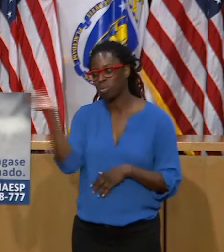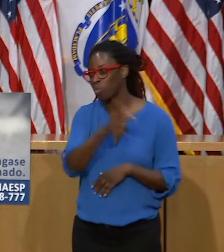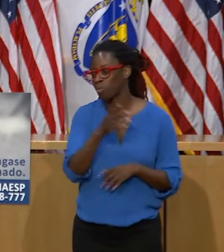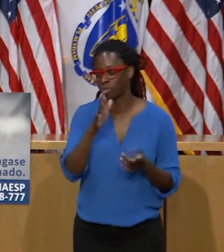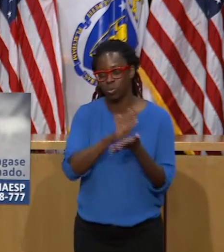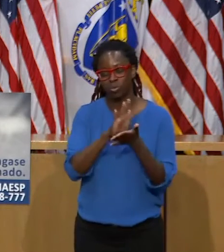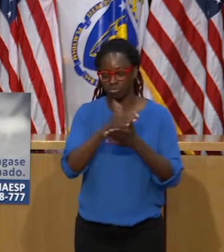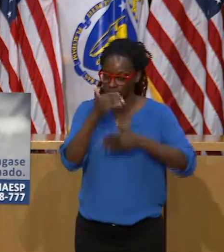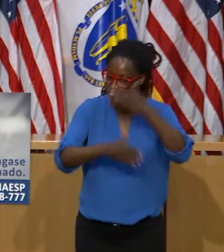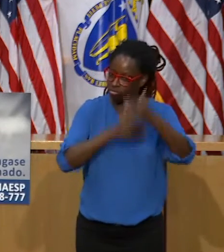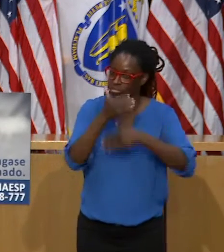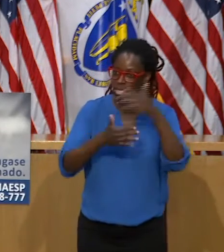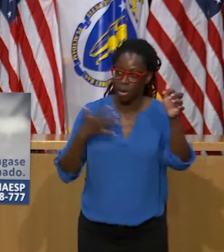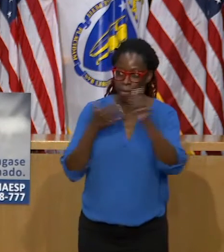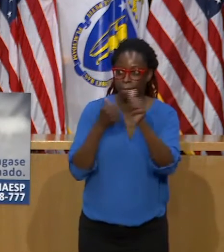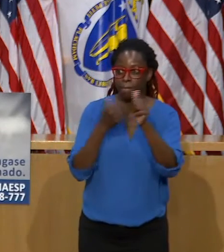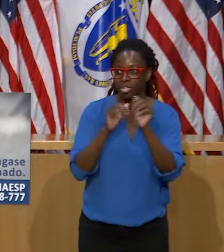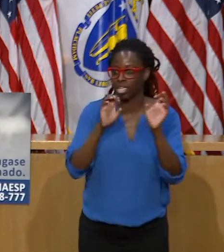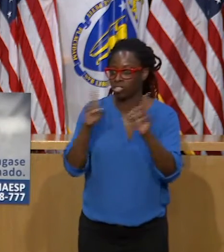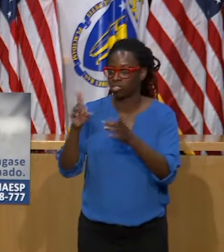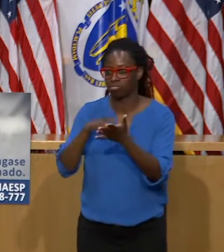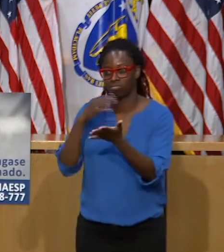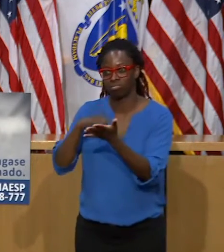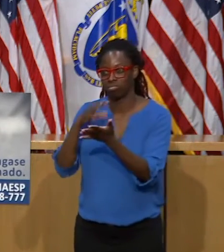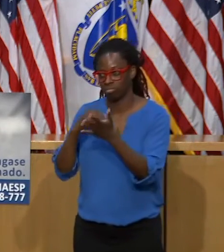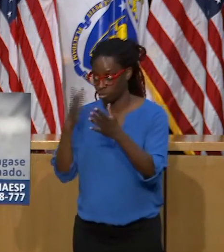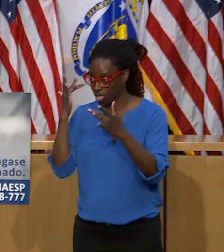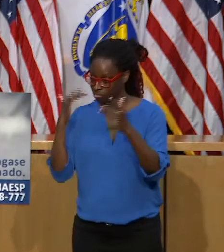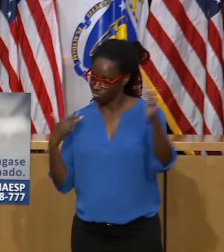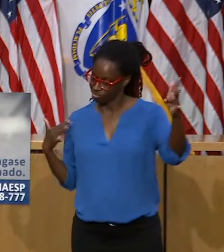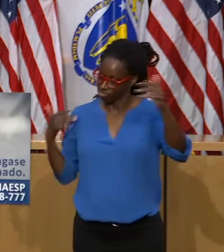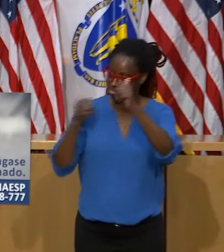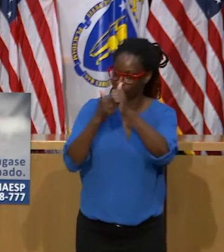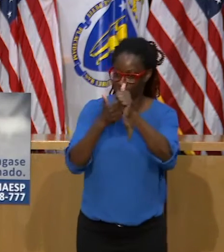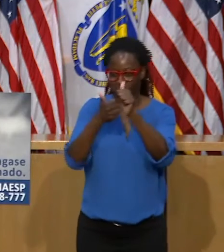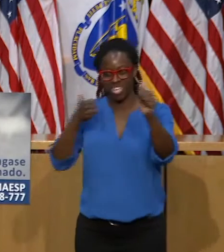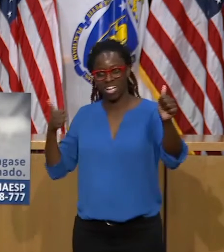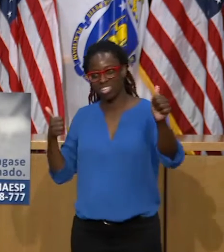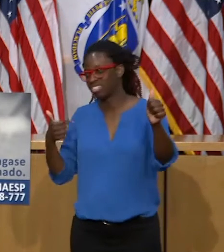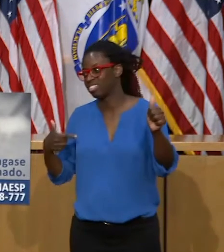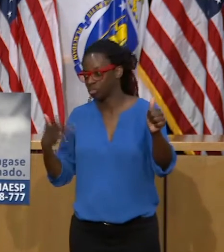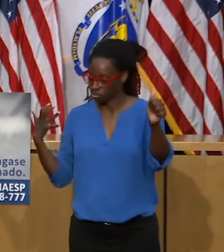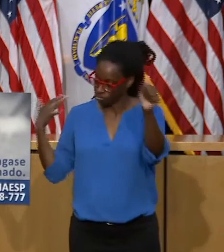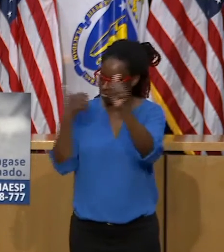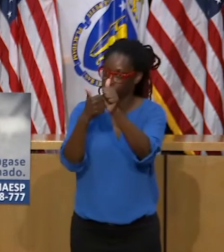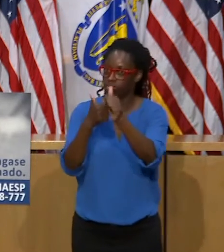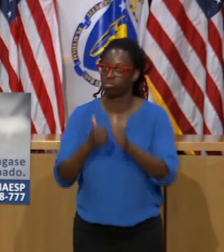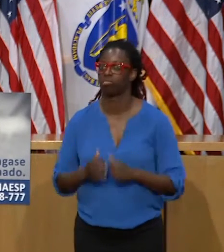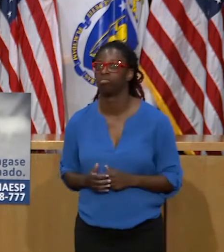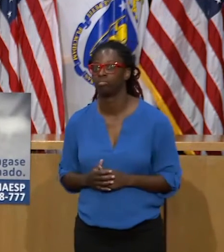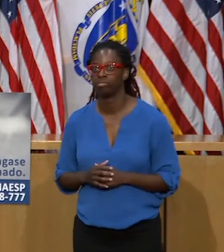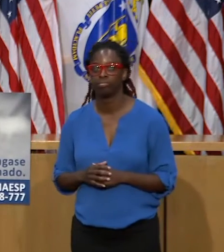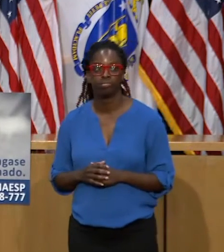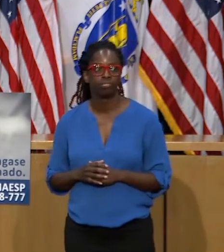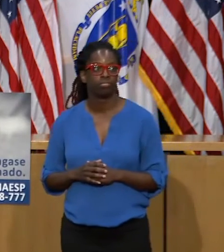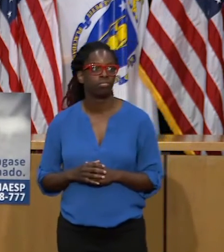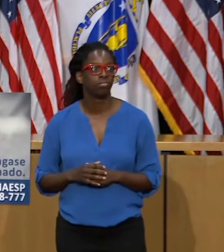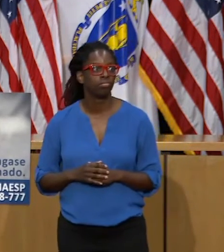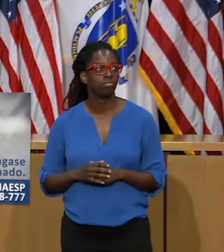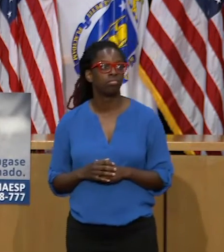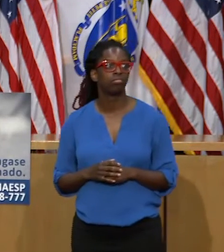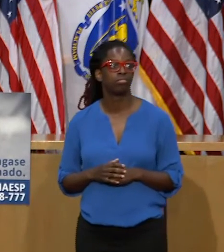offer that kind of ability for families who really need some extra support. Commissioner, aside from grants and supplemental funding being made available to help with reopening costs, should